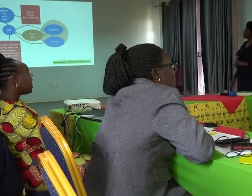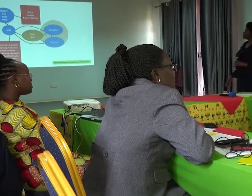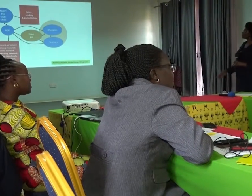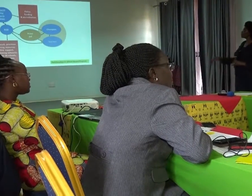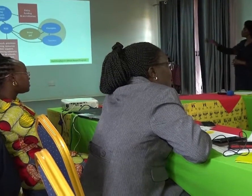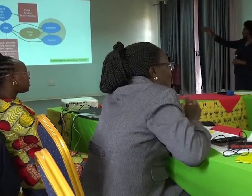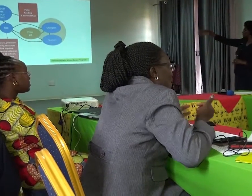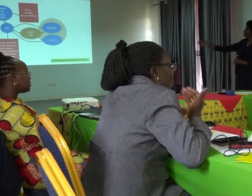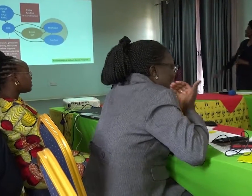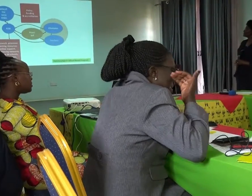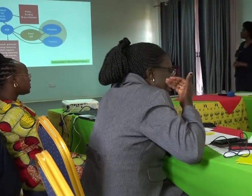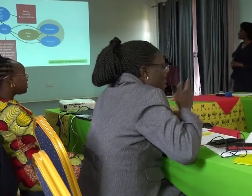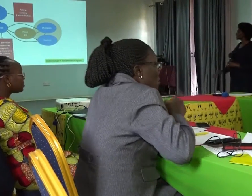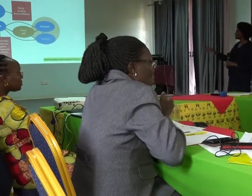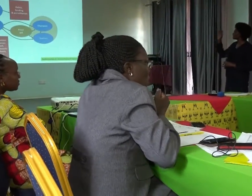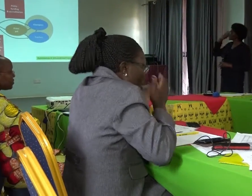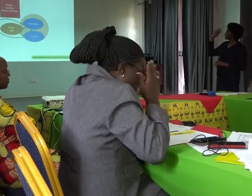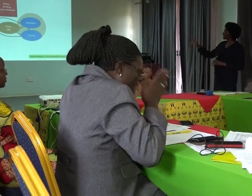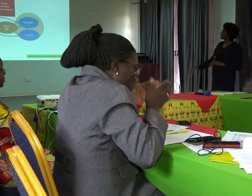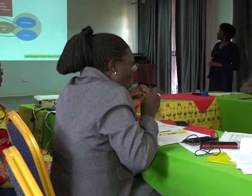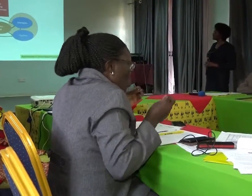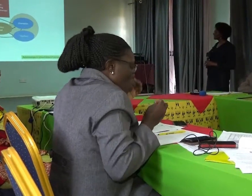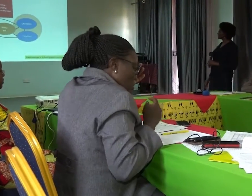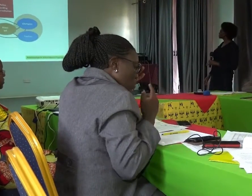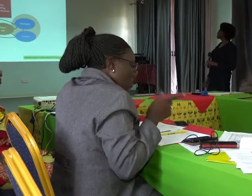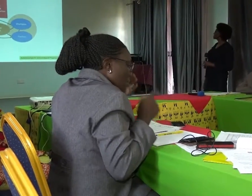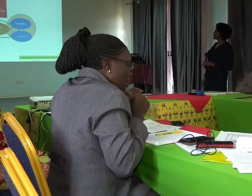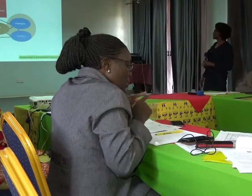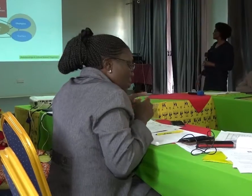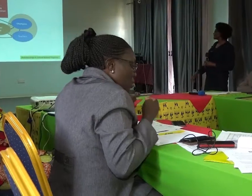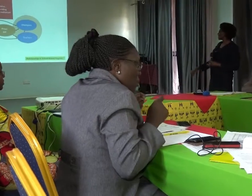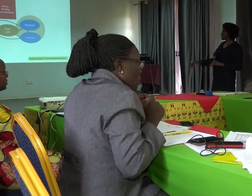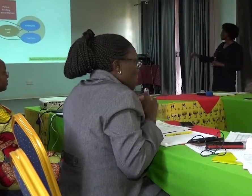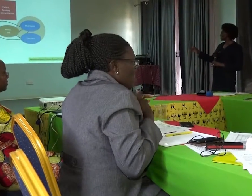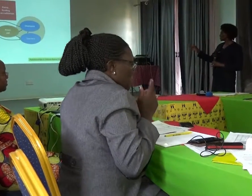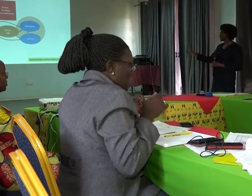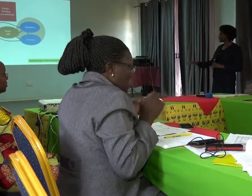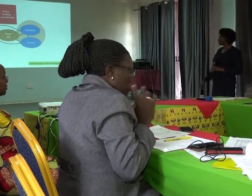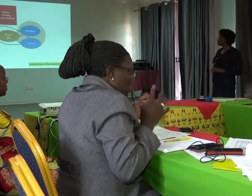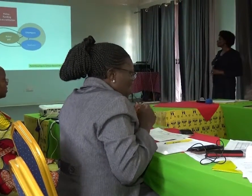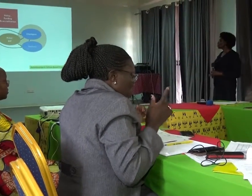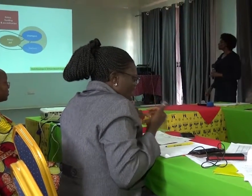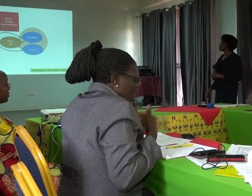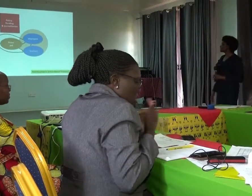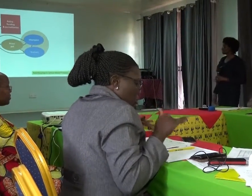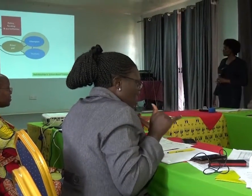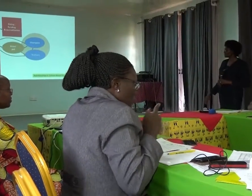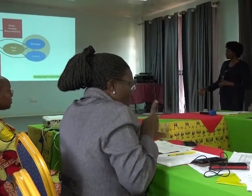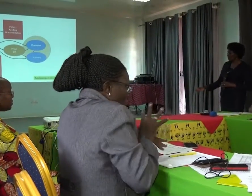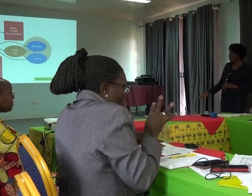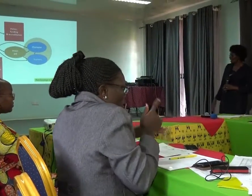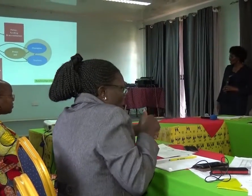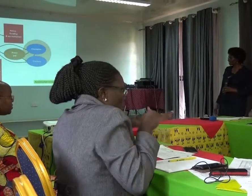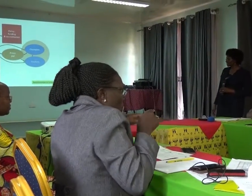then we have, of course, we have them there, Ministry of Education, TSC, KICT, NEC, through KISE. And then KISE will be in charge of